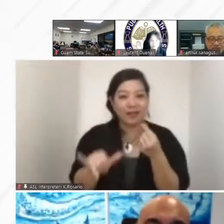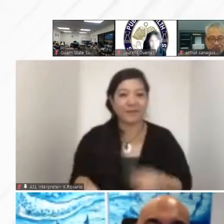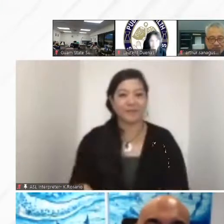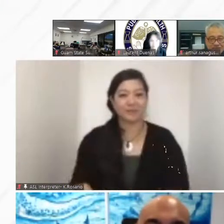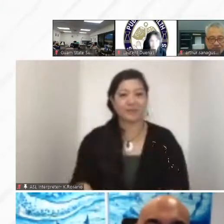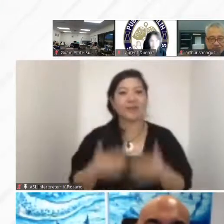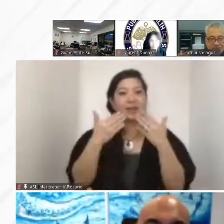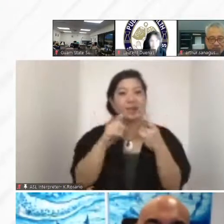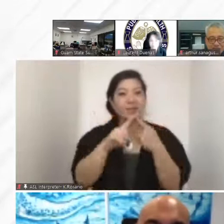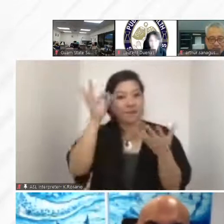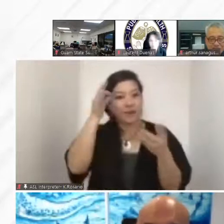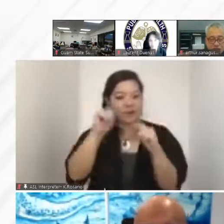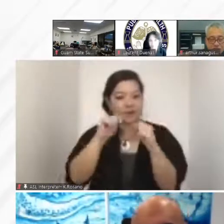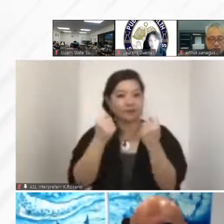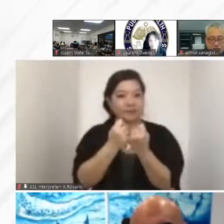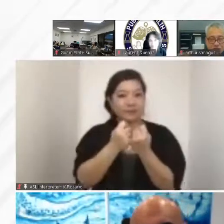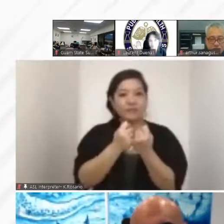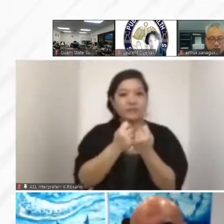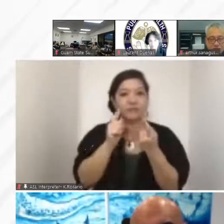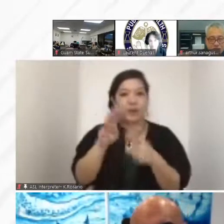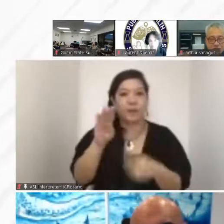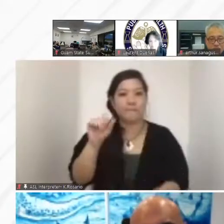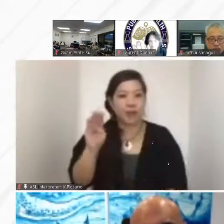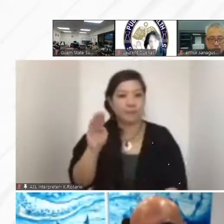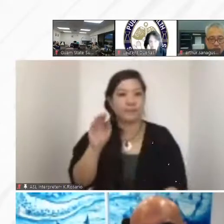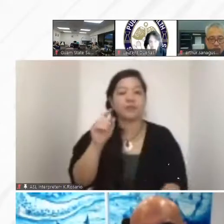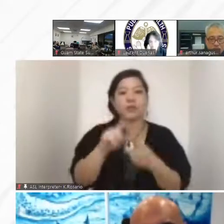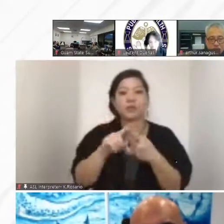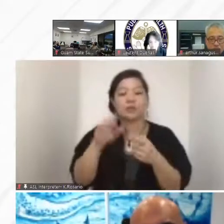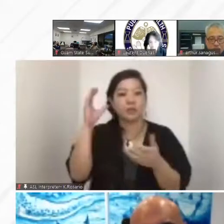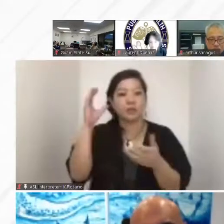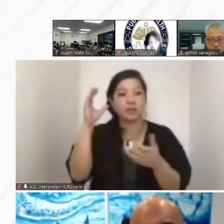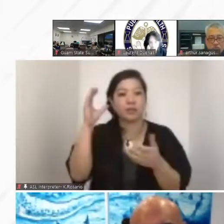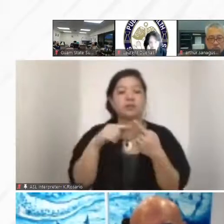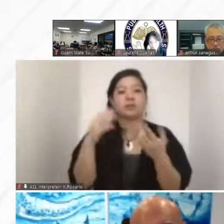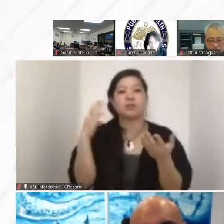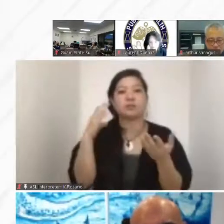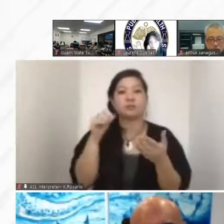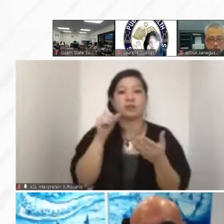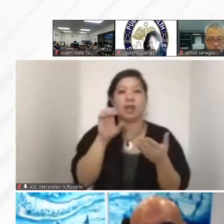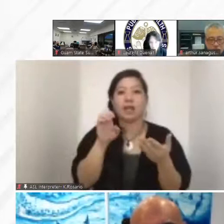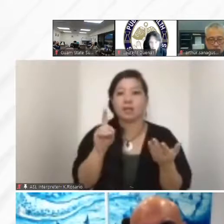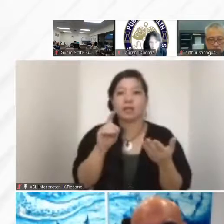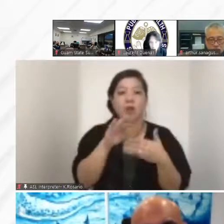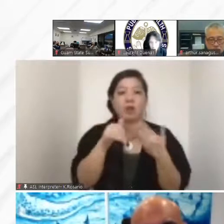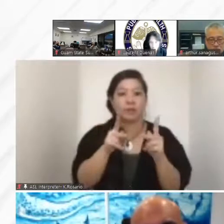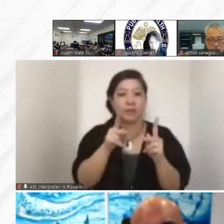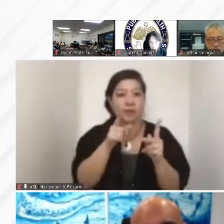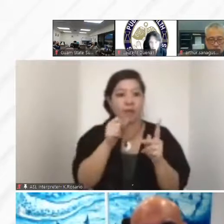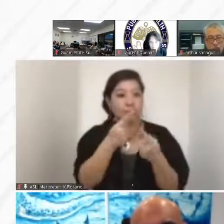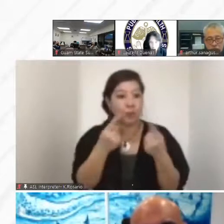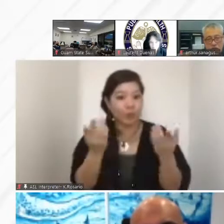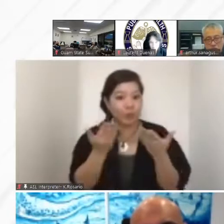you to the federal team, to Bob Fenton, to the captain, to the commander, to Ed, and to everyone else